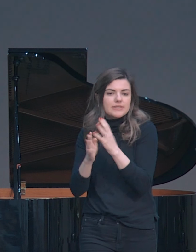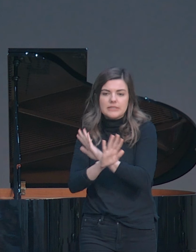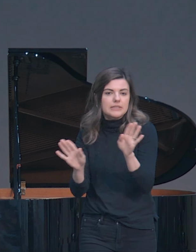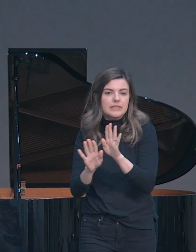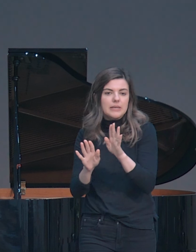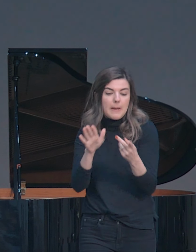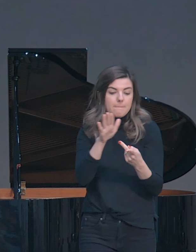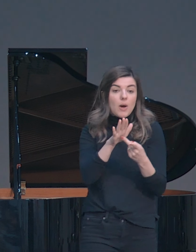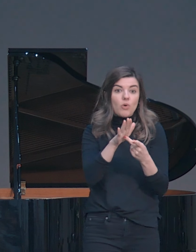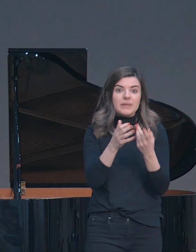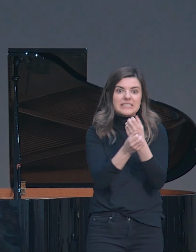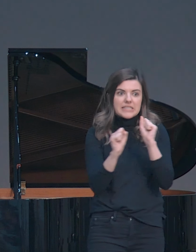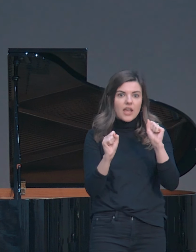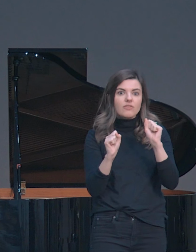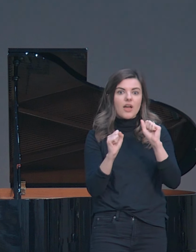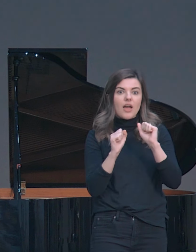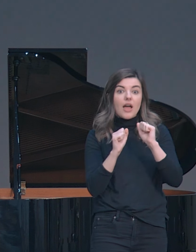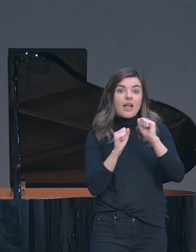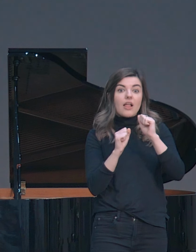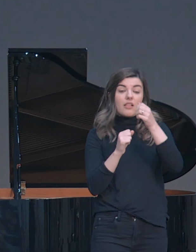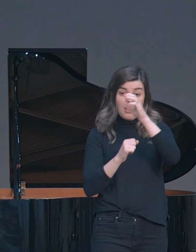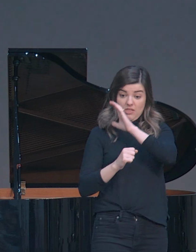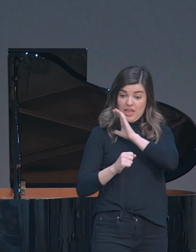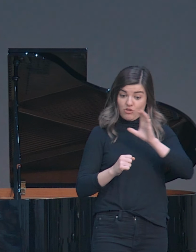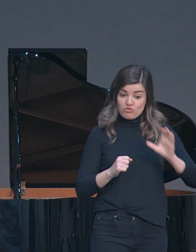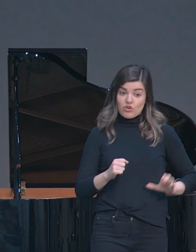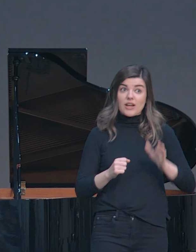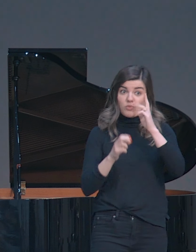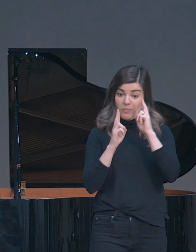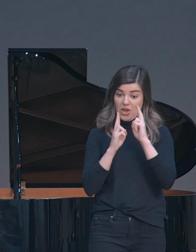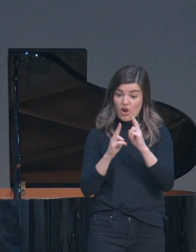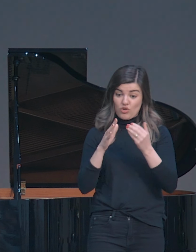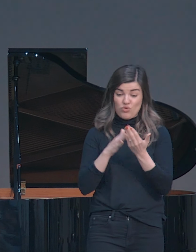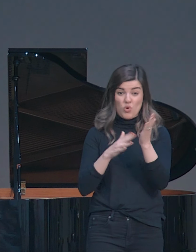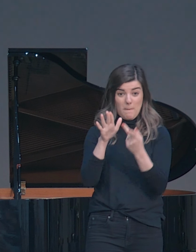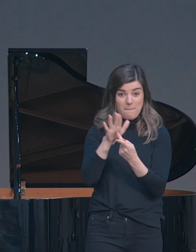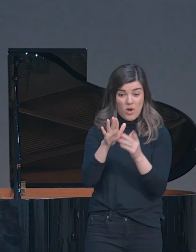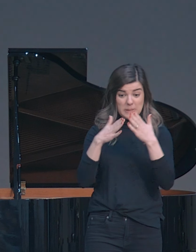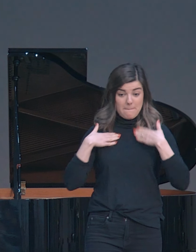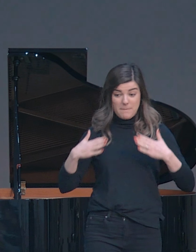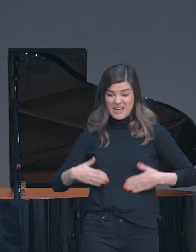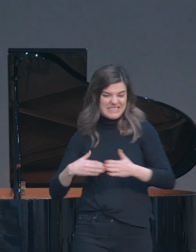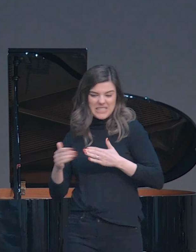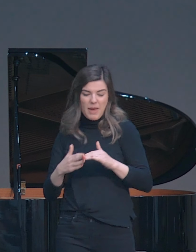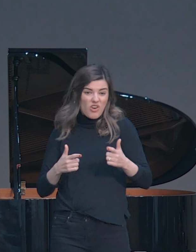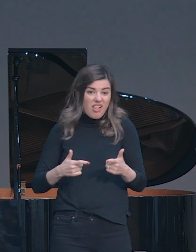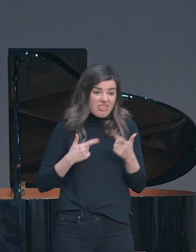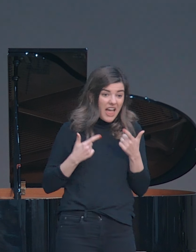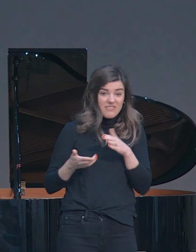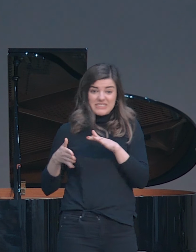delivered, vindicated, that Christ would be honored in his body, whether by life or by death. And I've been witnessing that in the last